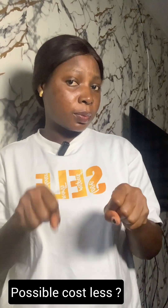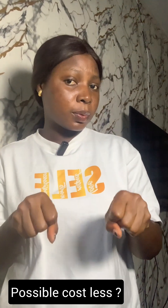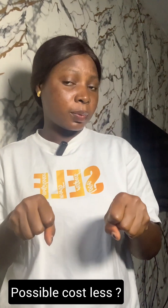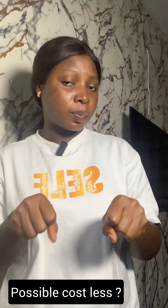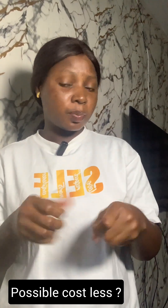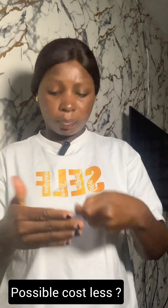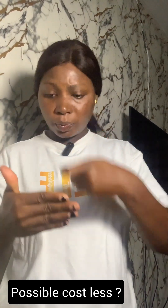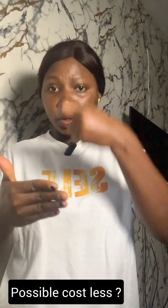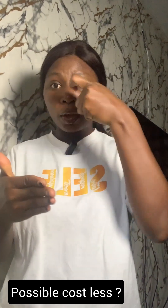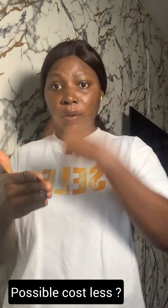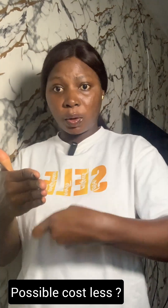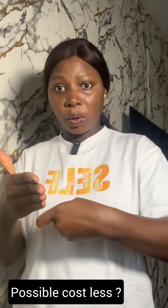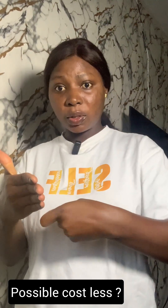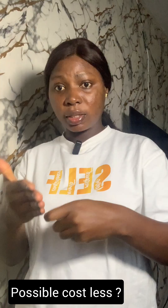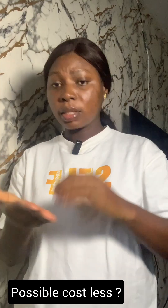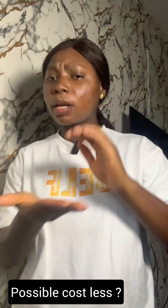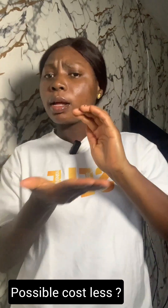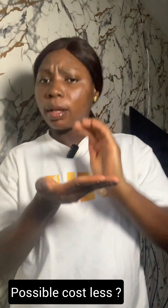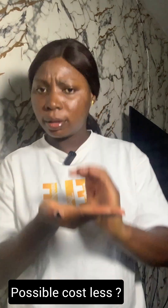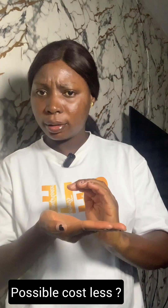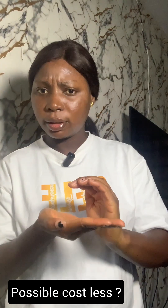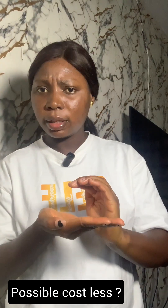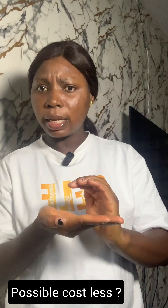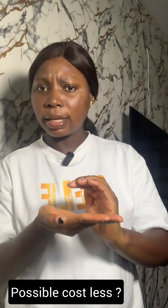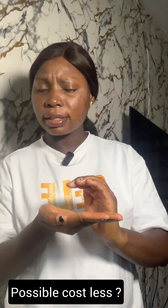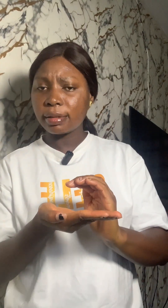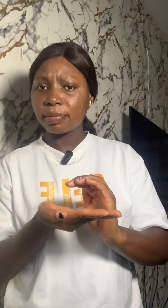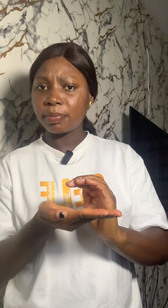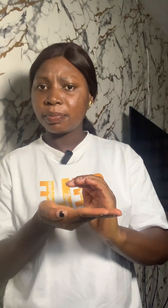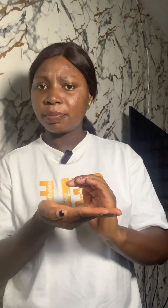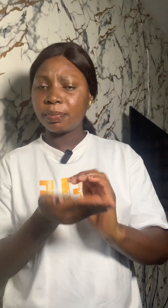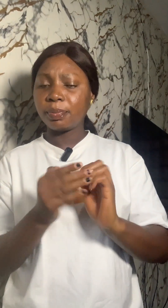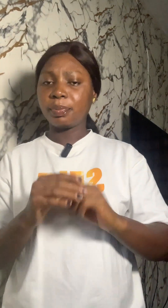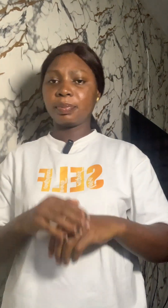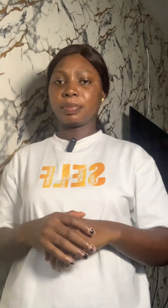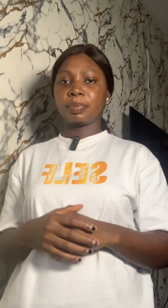Possible, cost less.